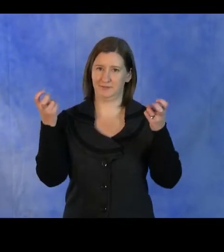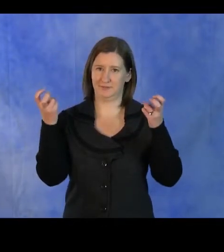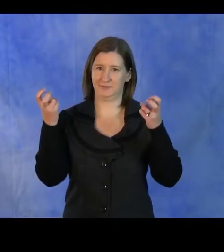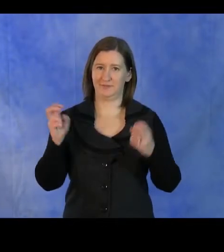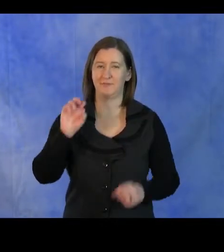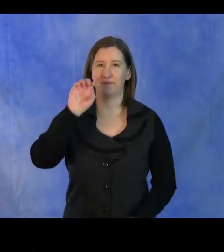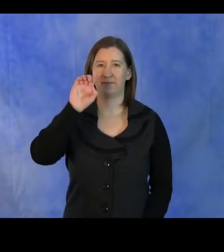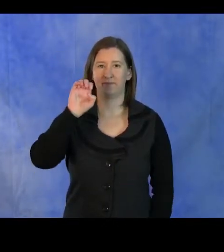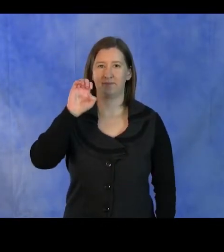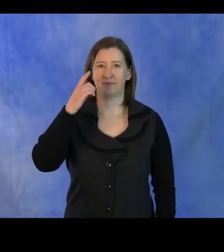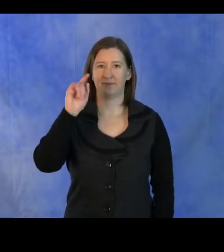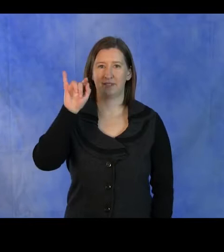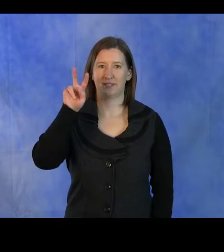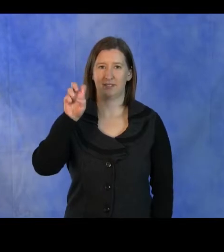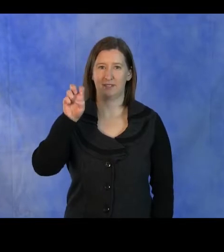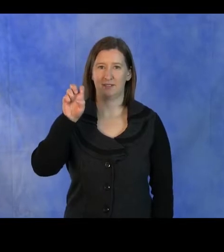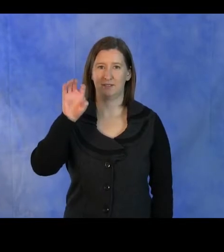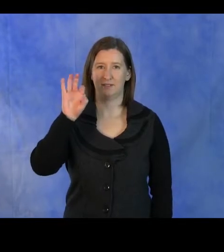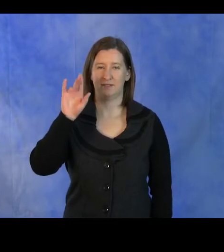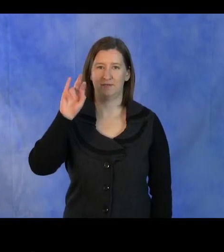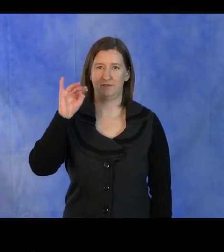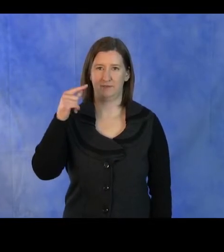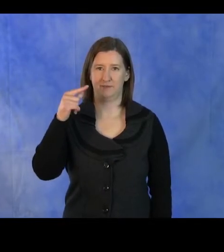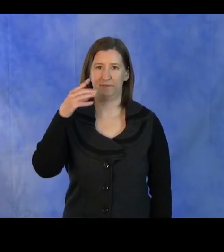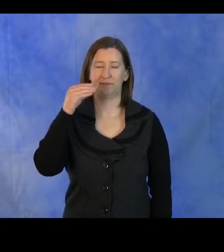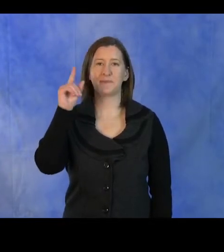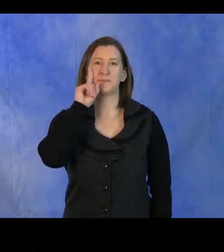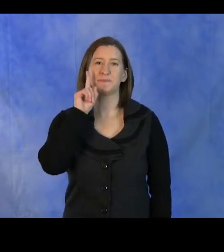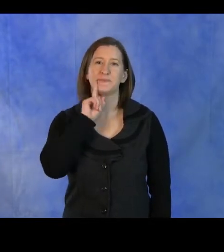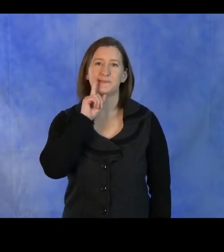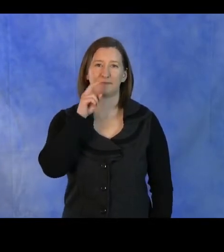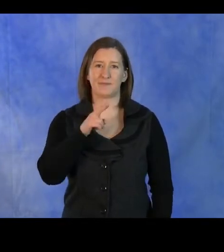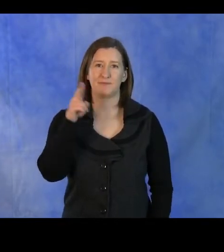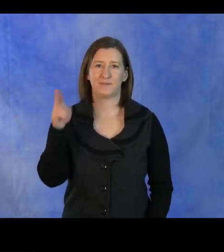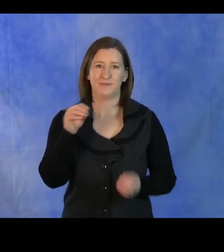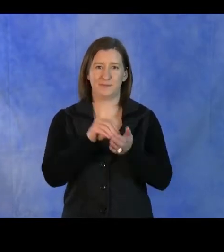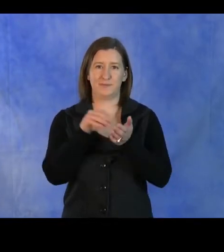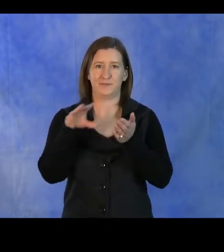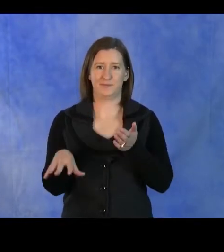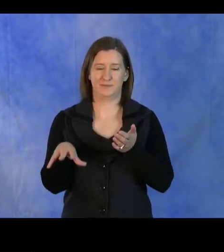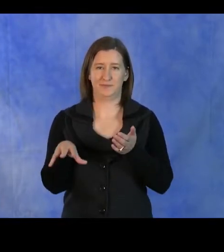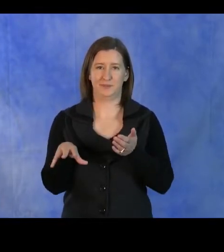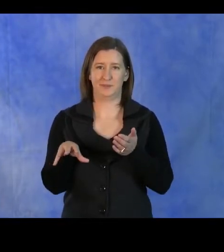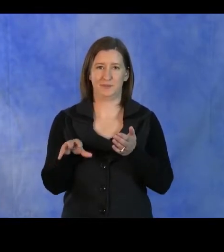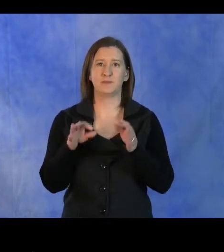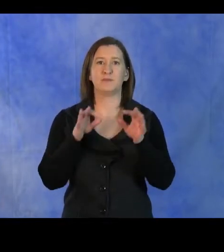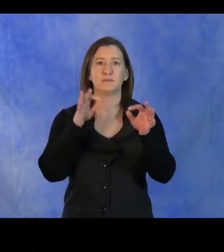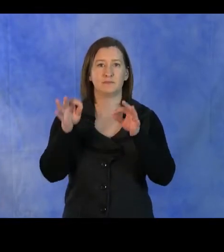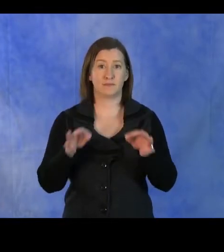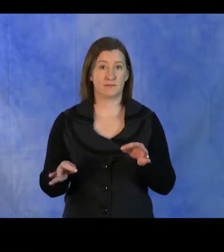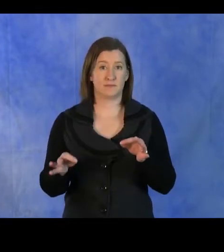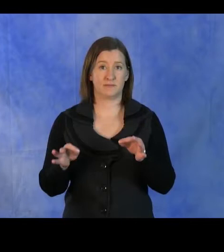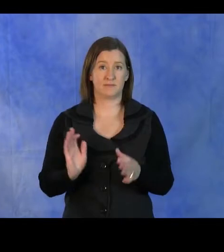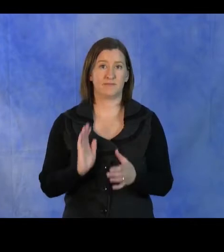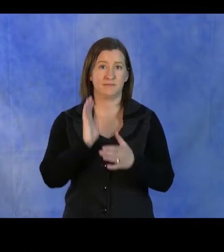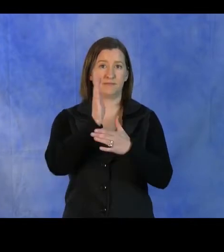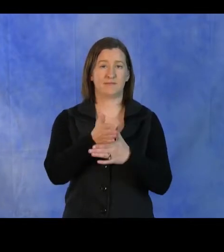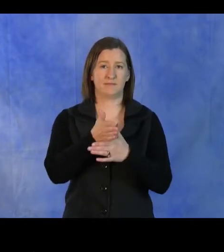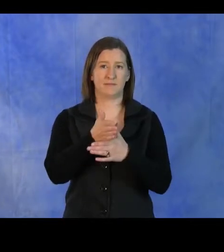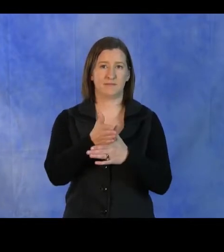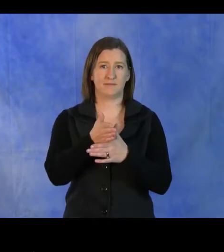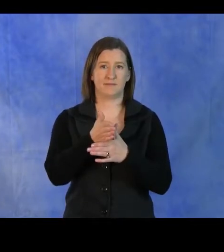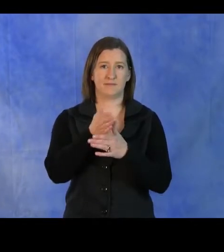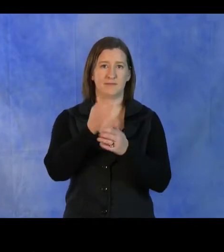Hi, welcome to this presentation entitled Executive Functioning and Deaf and Hard of Hearing